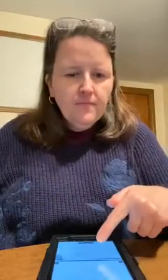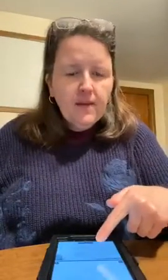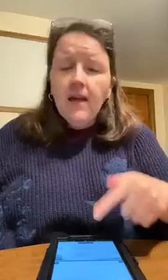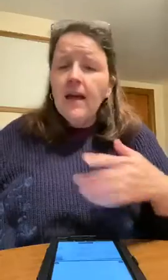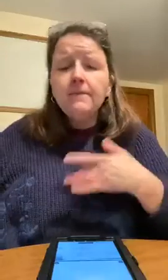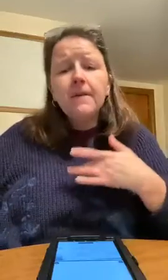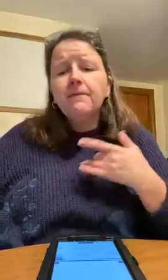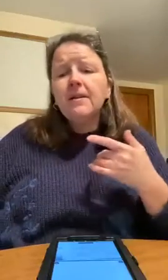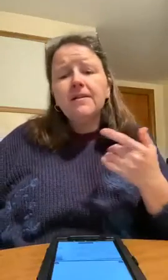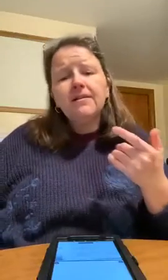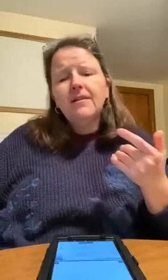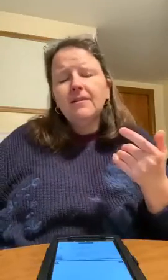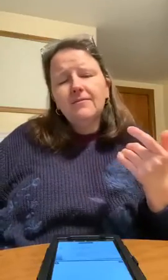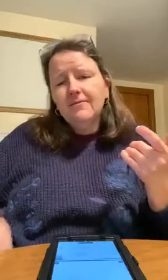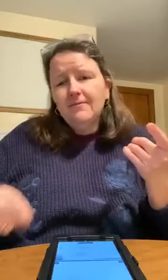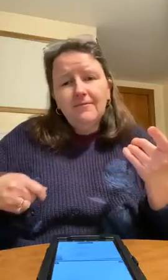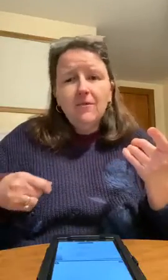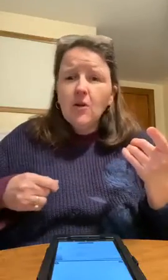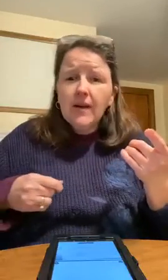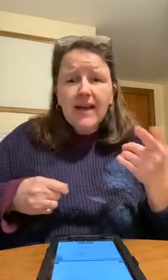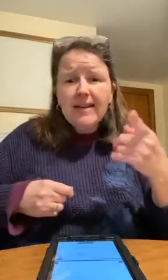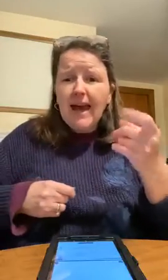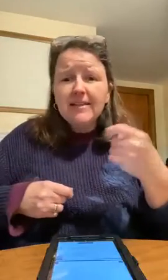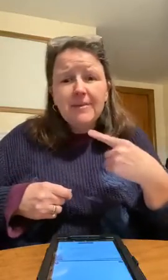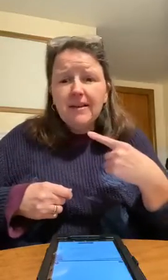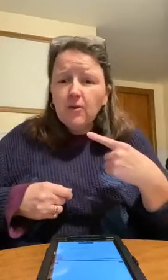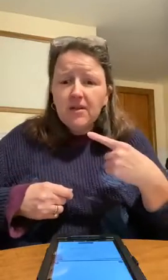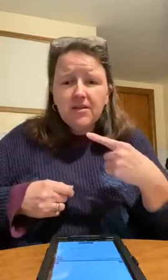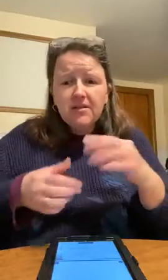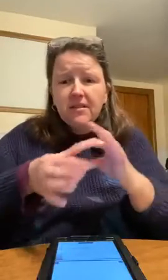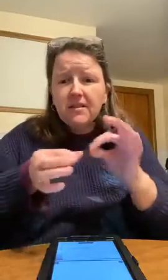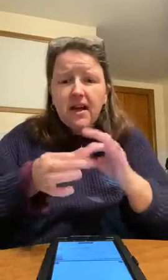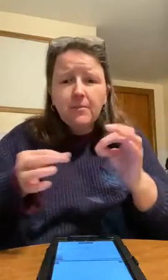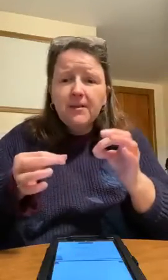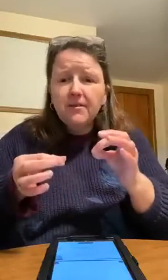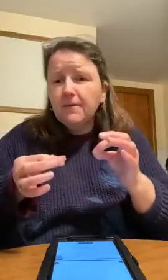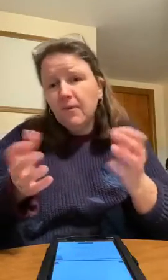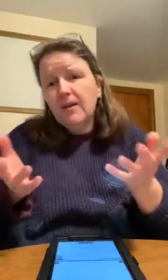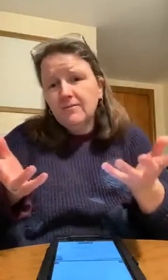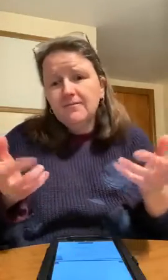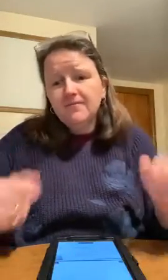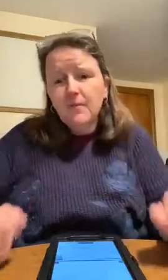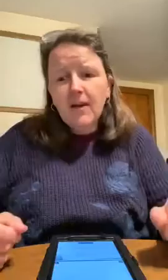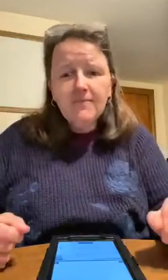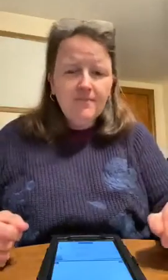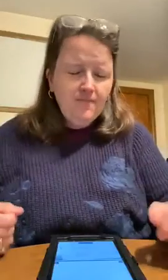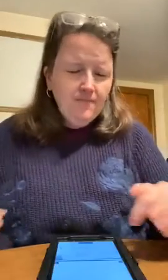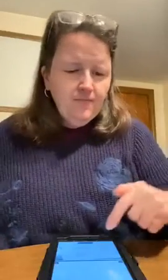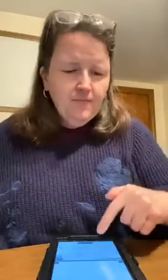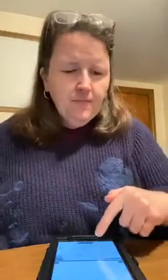And feel free to, you know, go ahead, ask me any questions in the comments if you want. Okay.